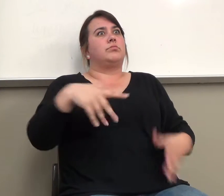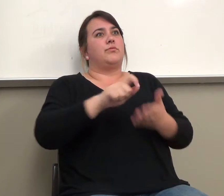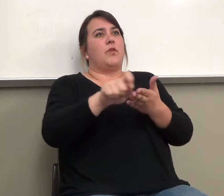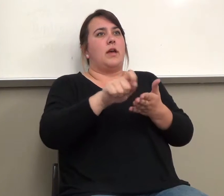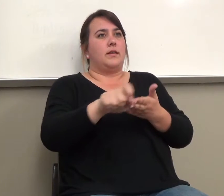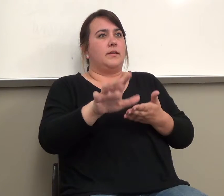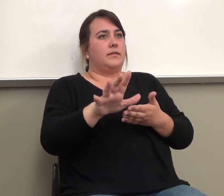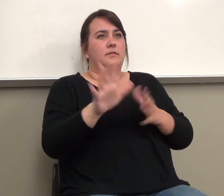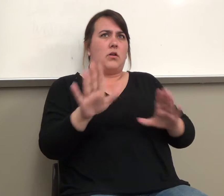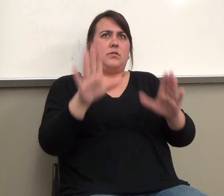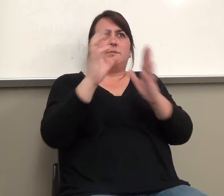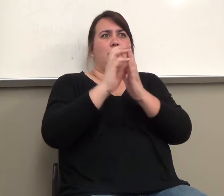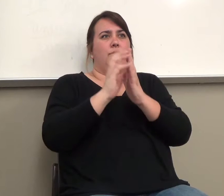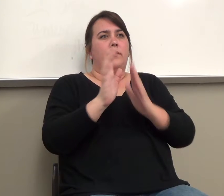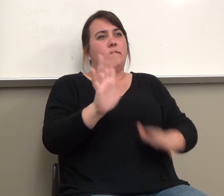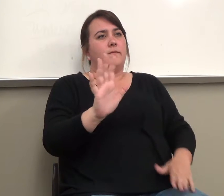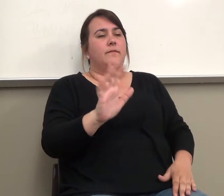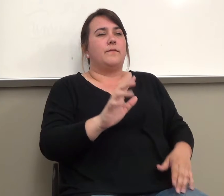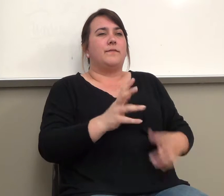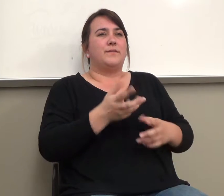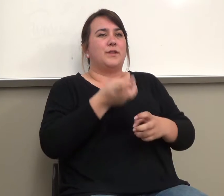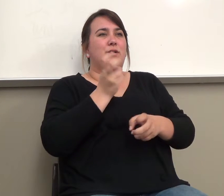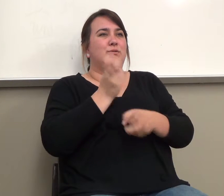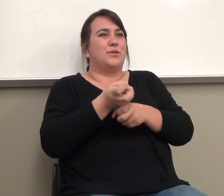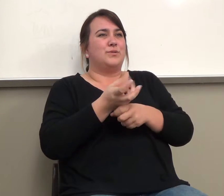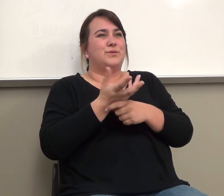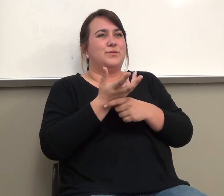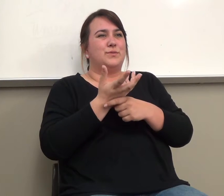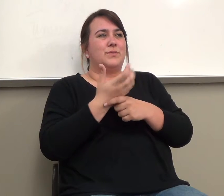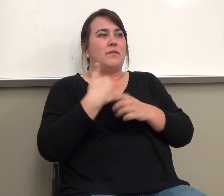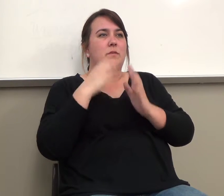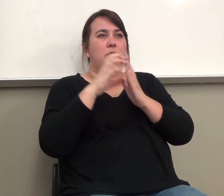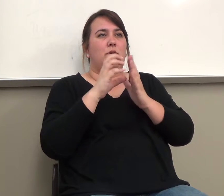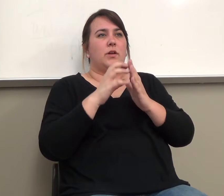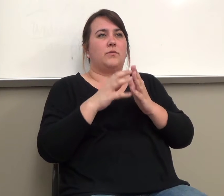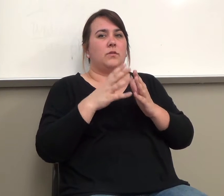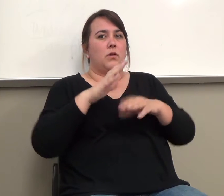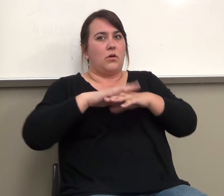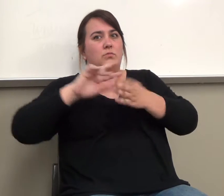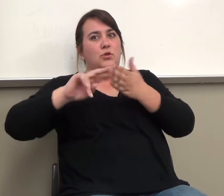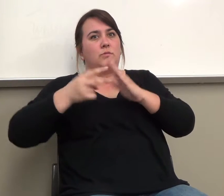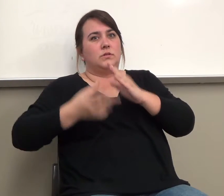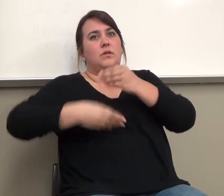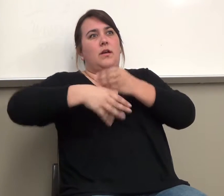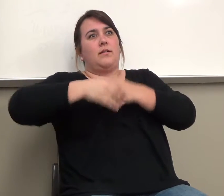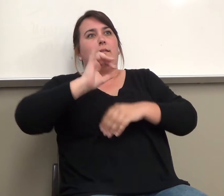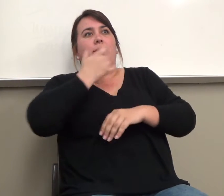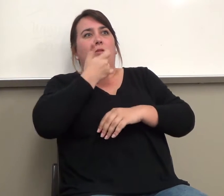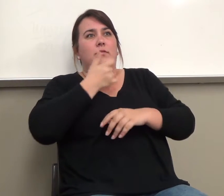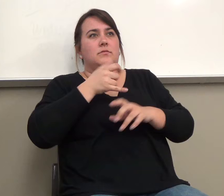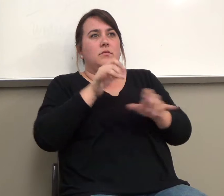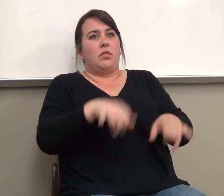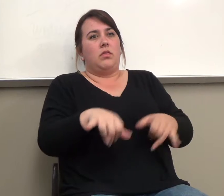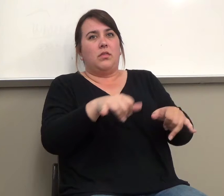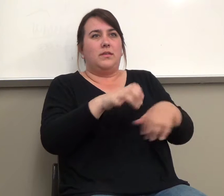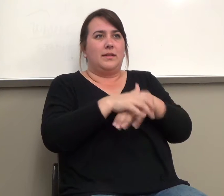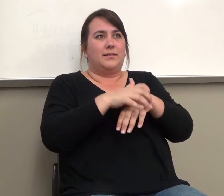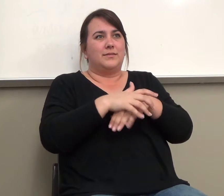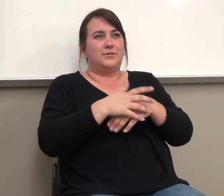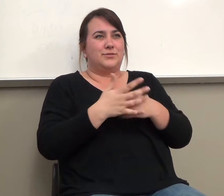of hard to write a paragraph where you're purposely putting in a bunch of non-standard English. You have to think up things to say where you can